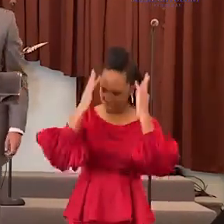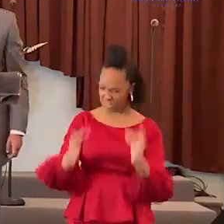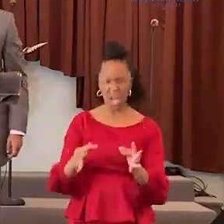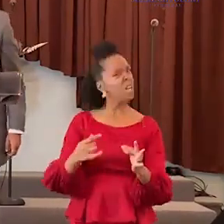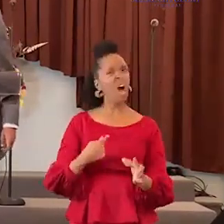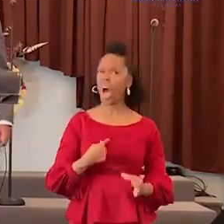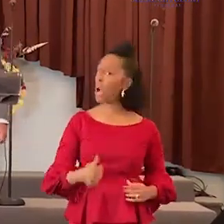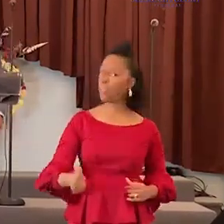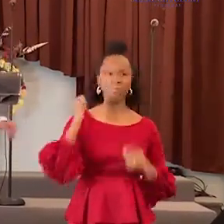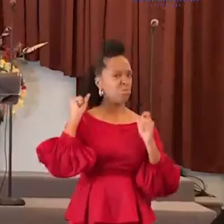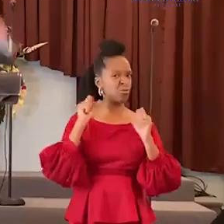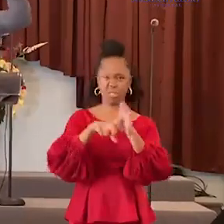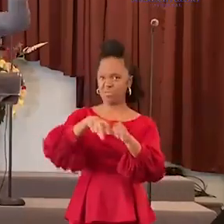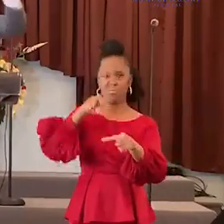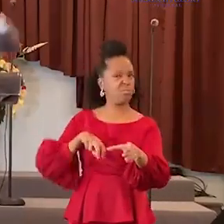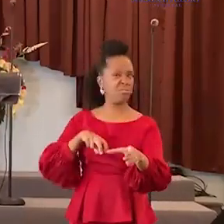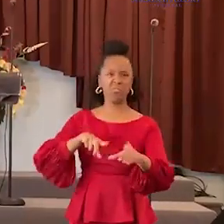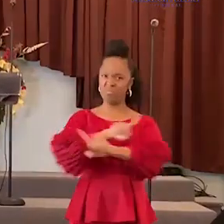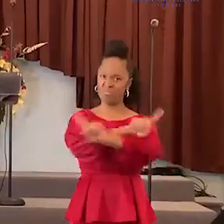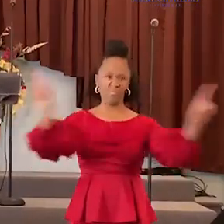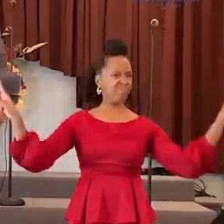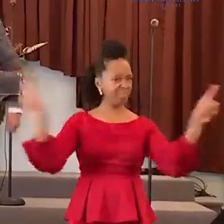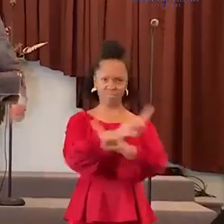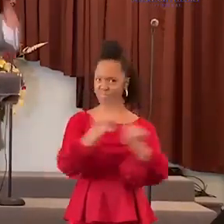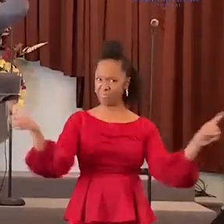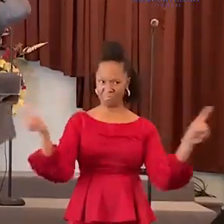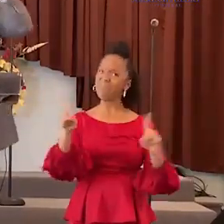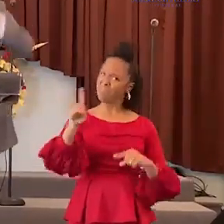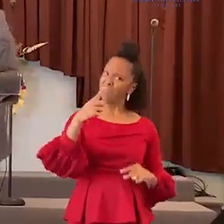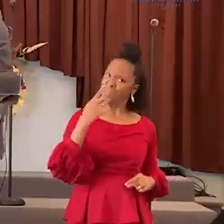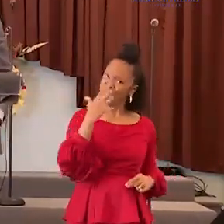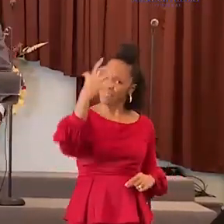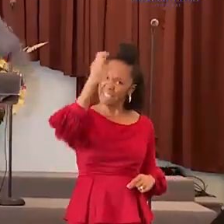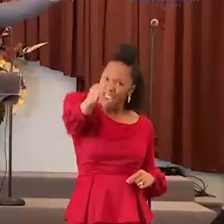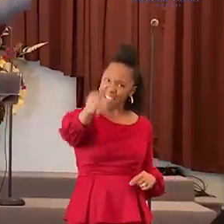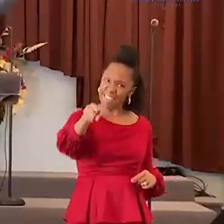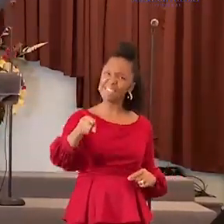gonna give up. Shine yes, shine yes.